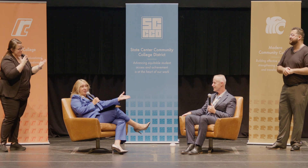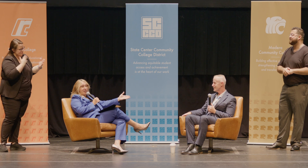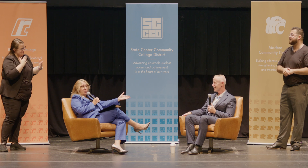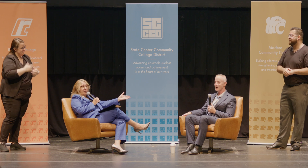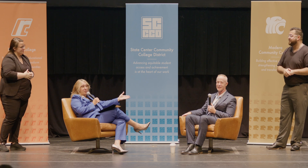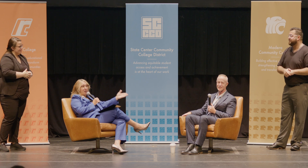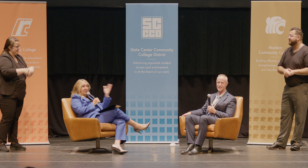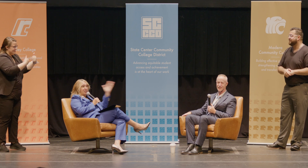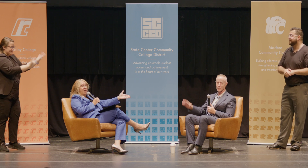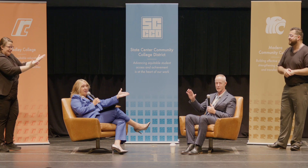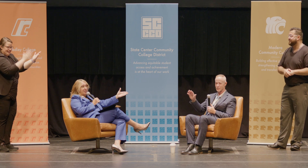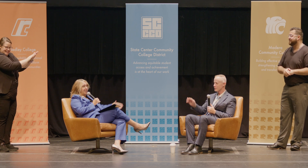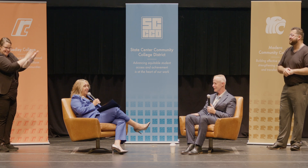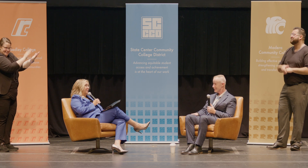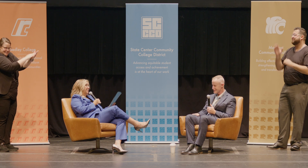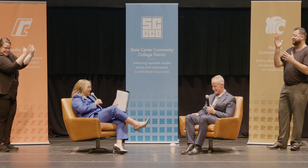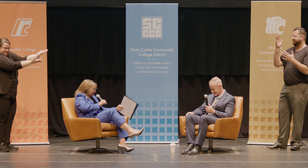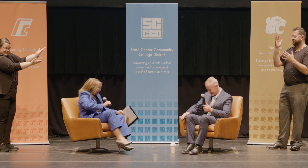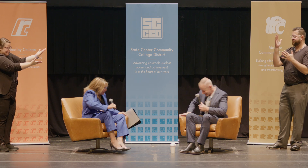give Stuart Knox a round of applause. He's one of us.